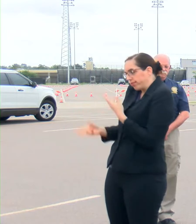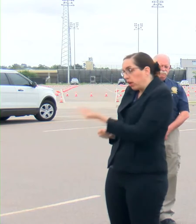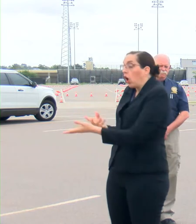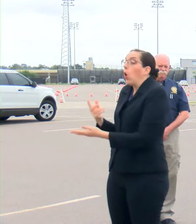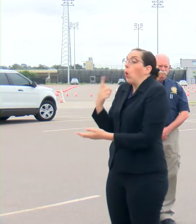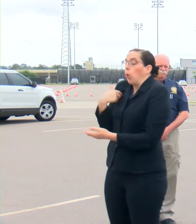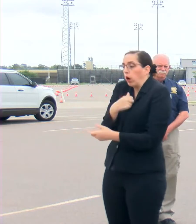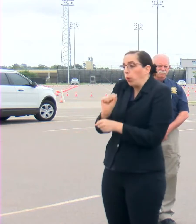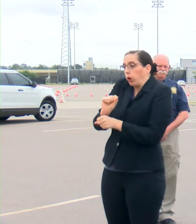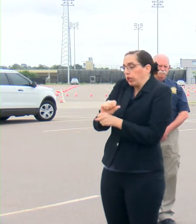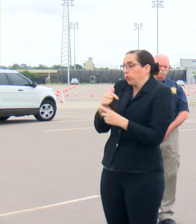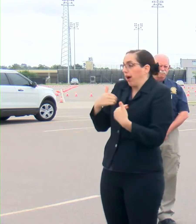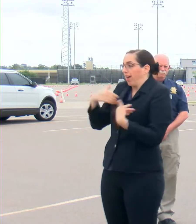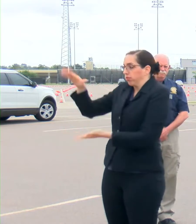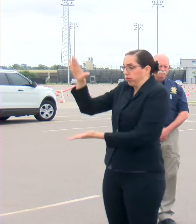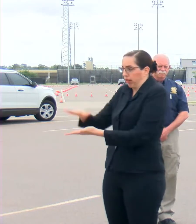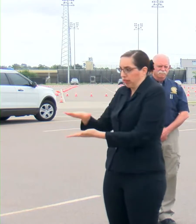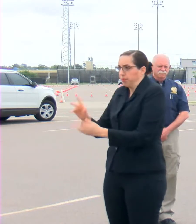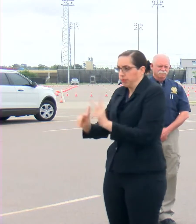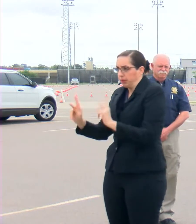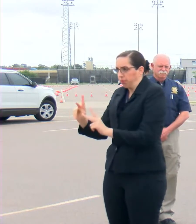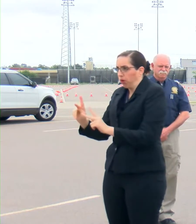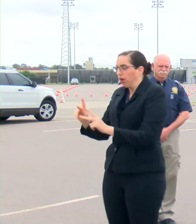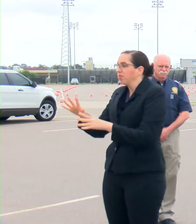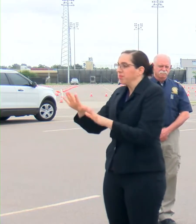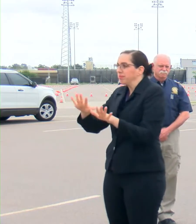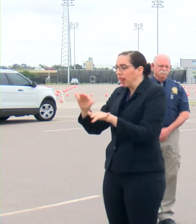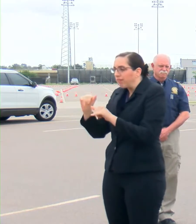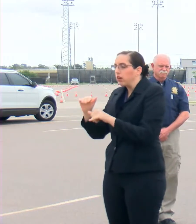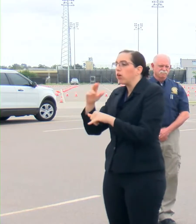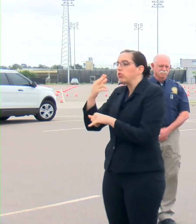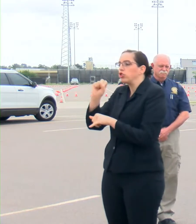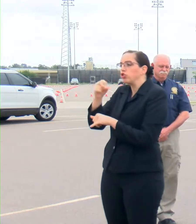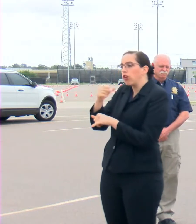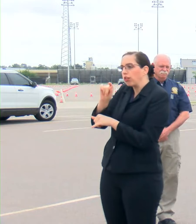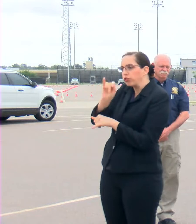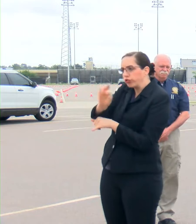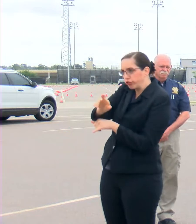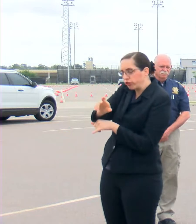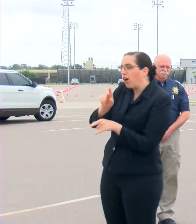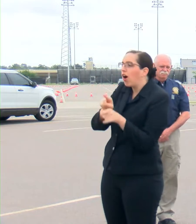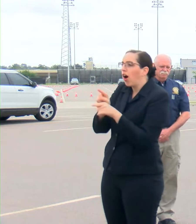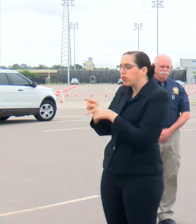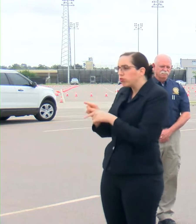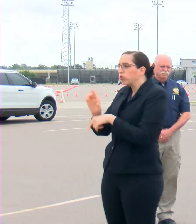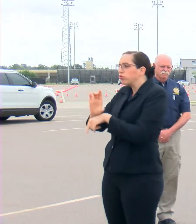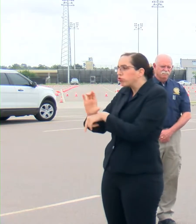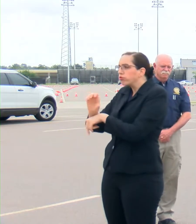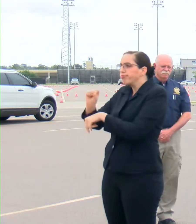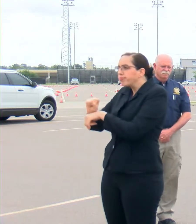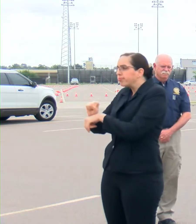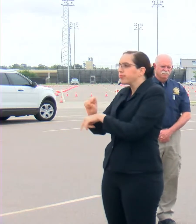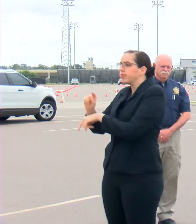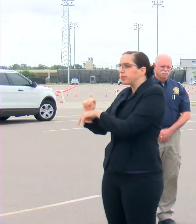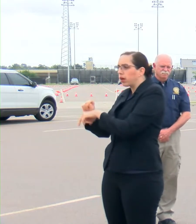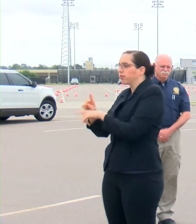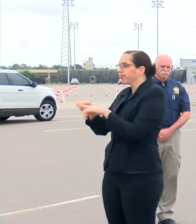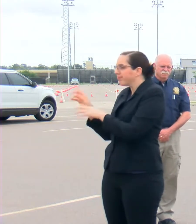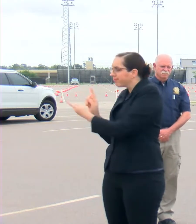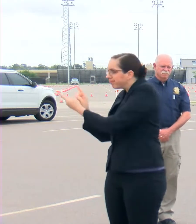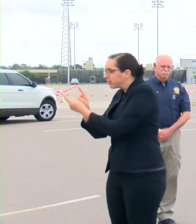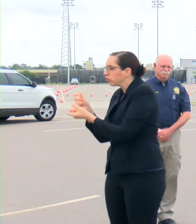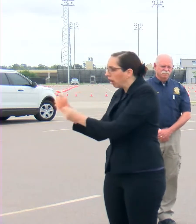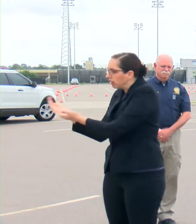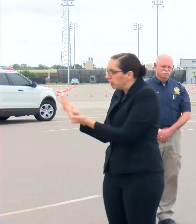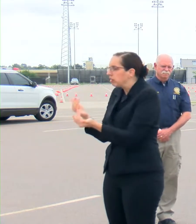the population of our homeless that are within shelters, and we're working with the faith-based community to do just that. With respect to